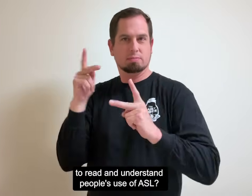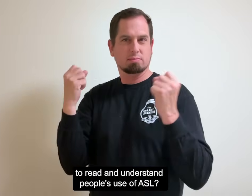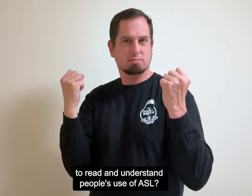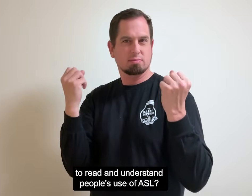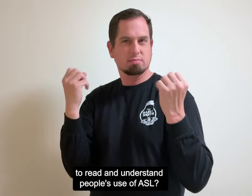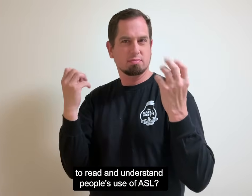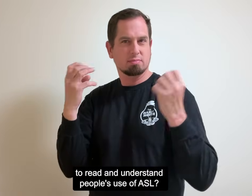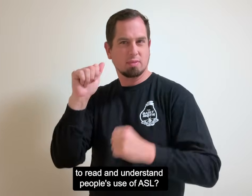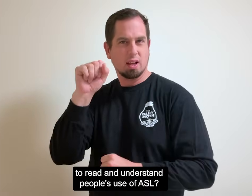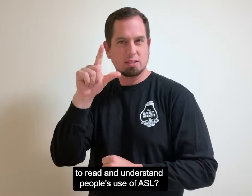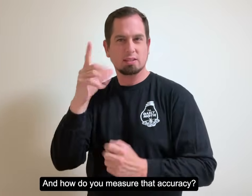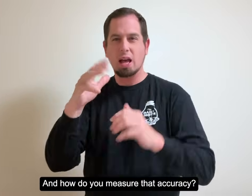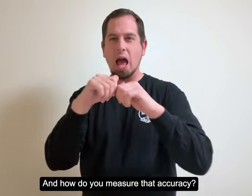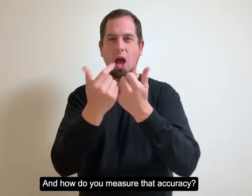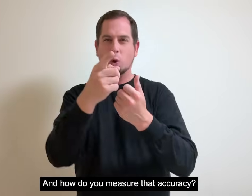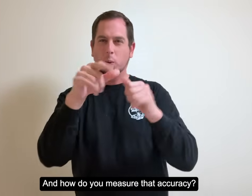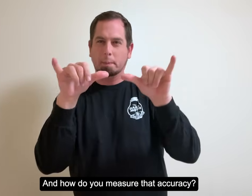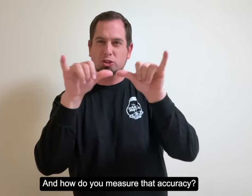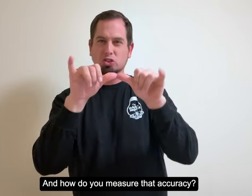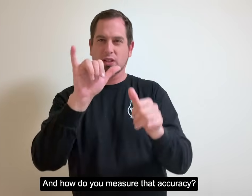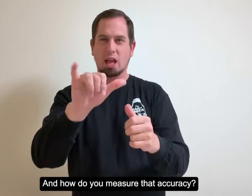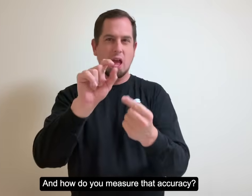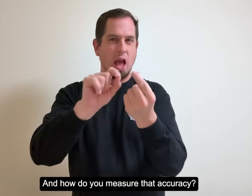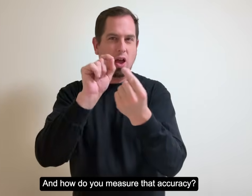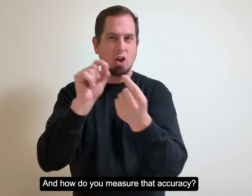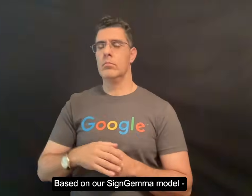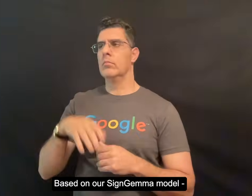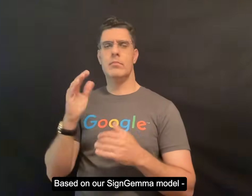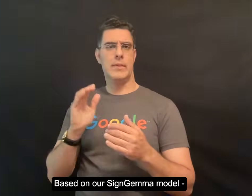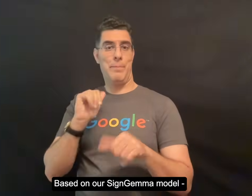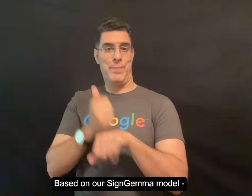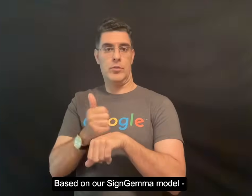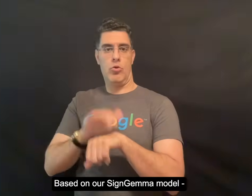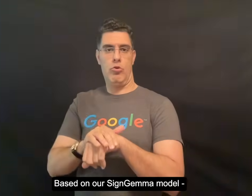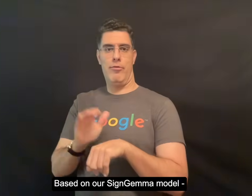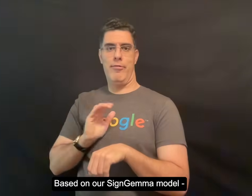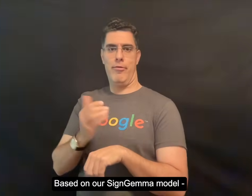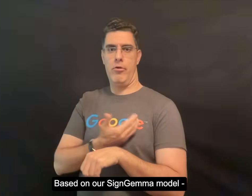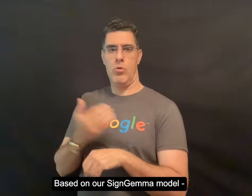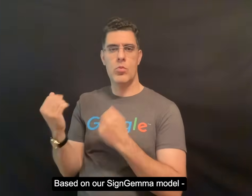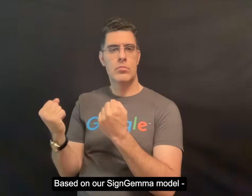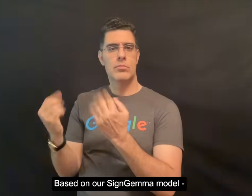understand people's use of ASL? And how do you measure that accuracy? Based on our Sign Gemma model,